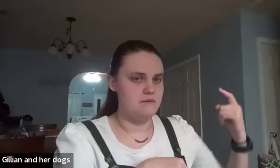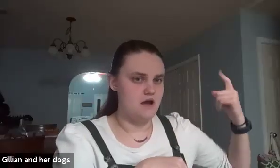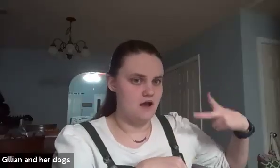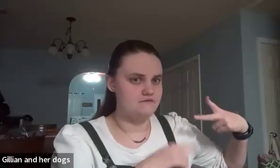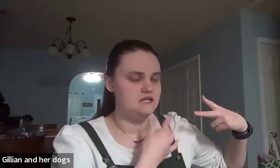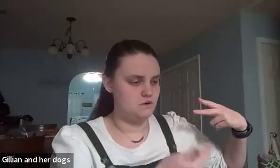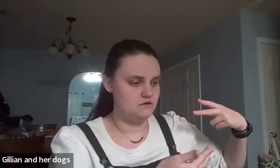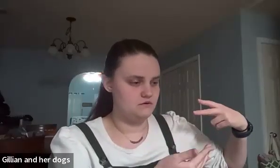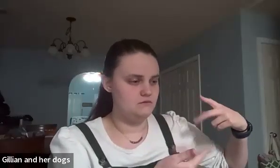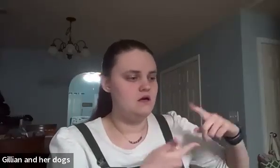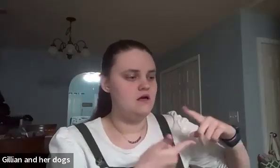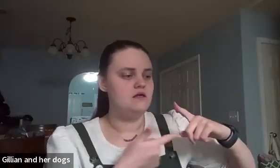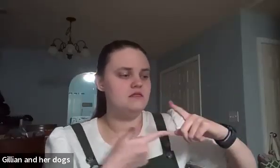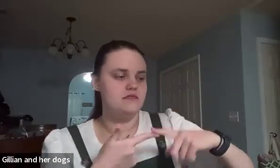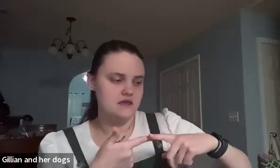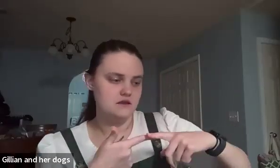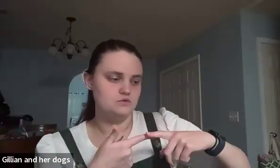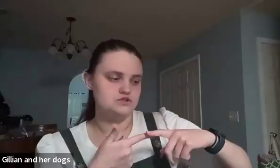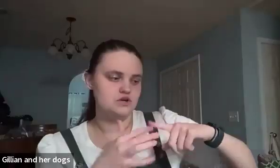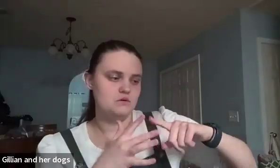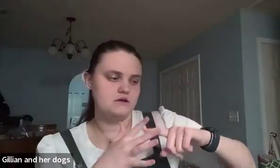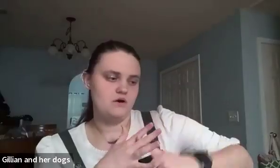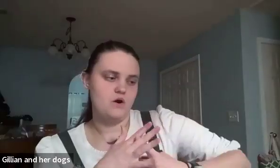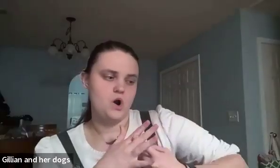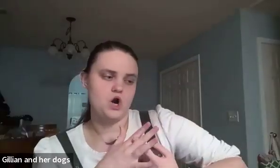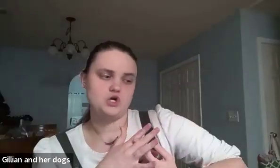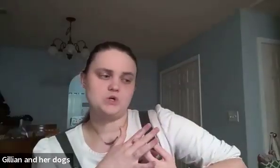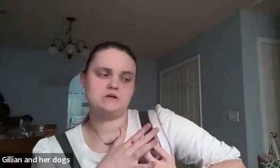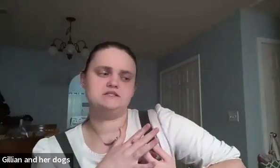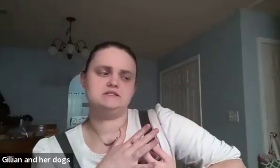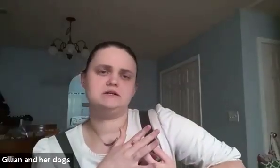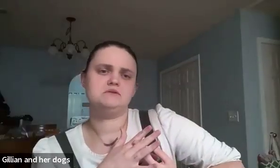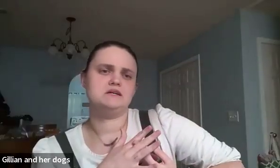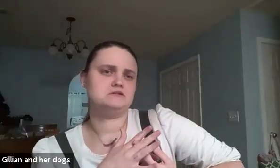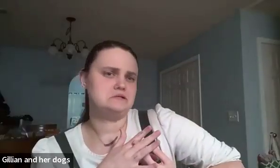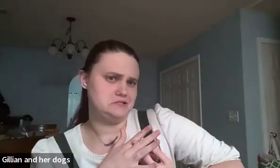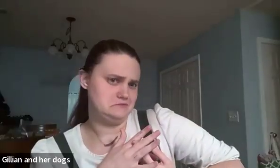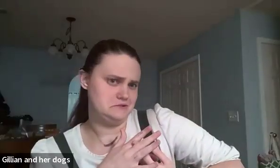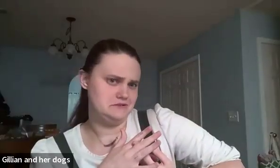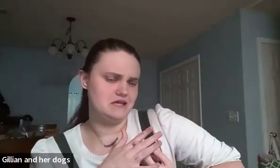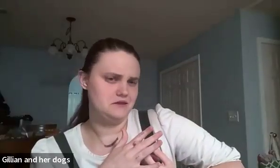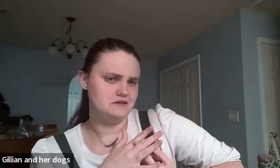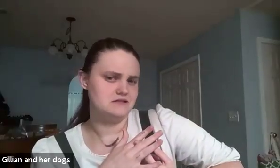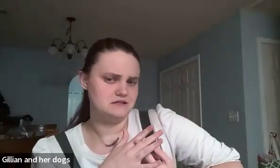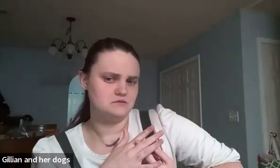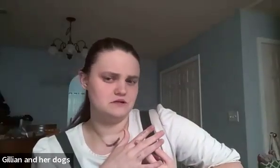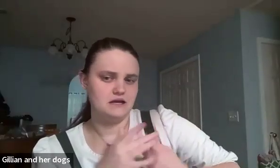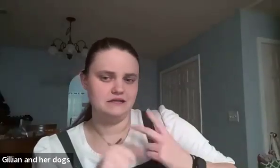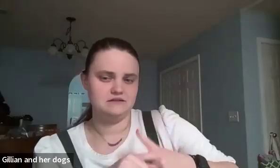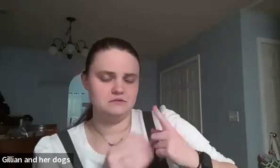about half to keep going through. Then we'll start with our WH question words, I think is the next one. I need to double